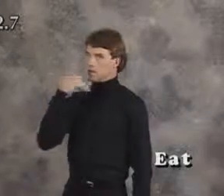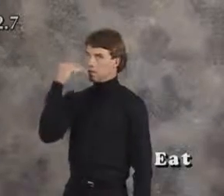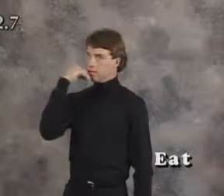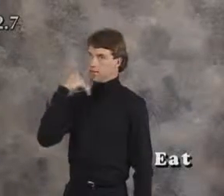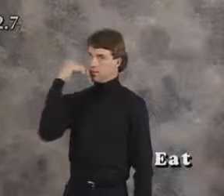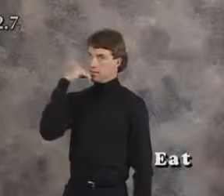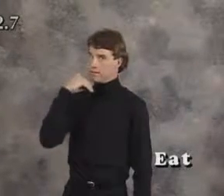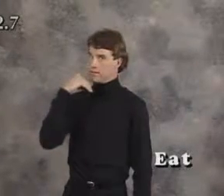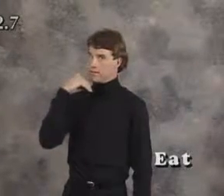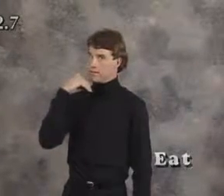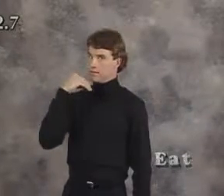Eat.